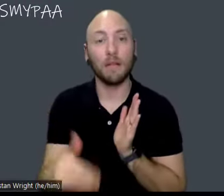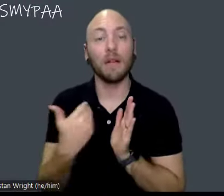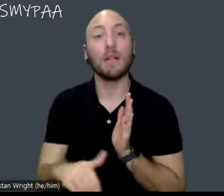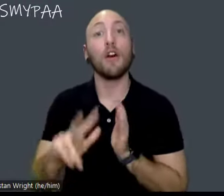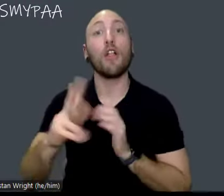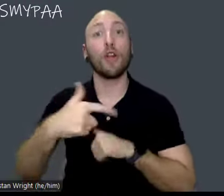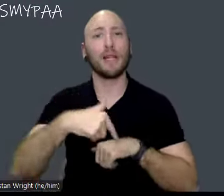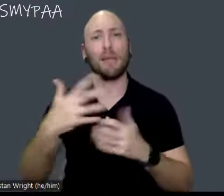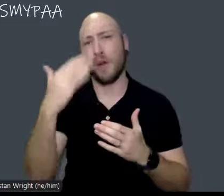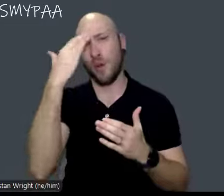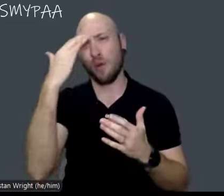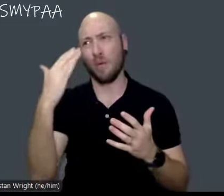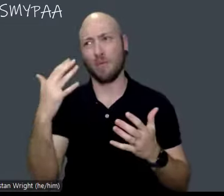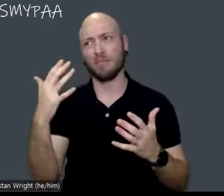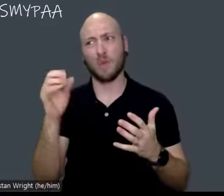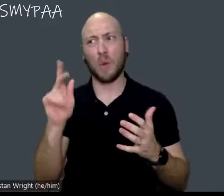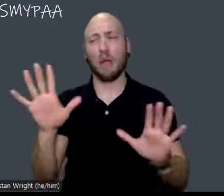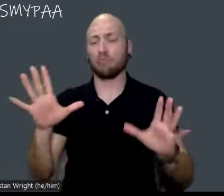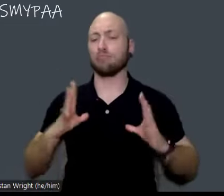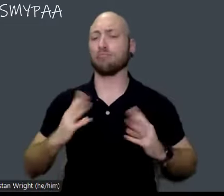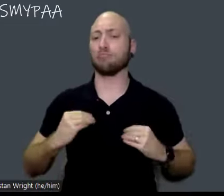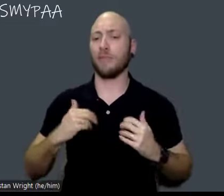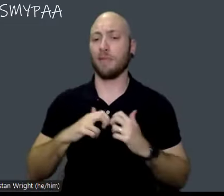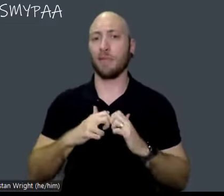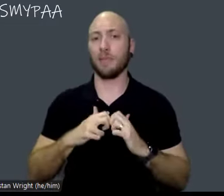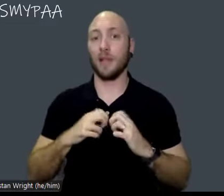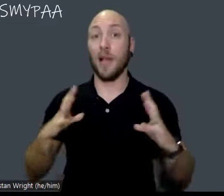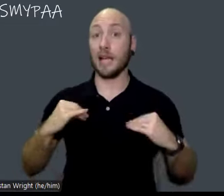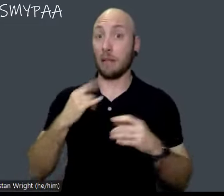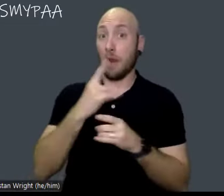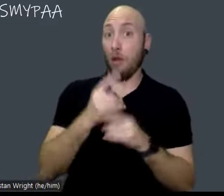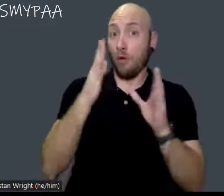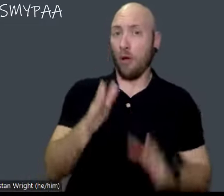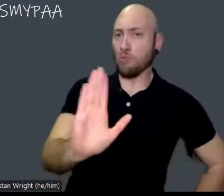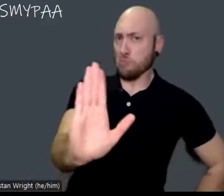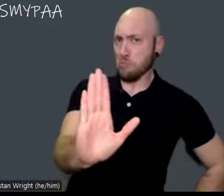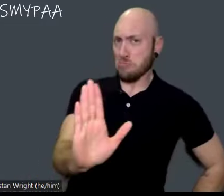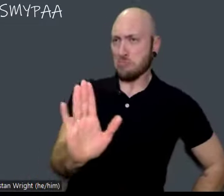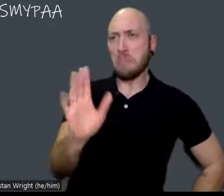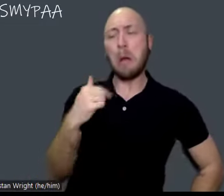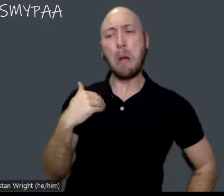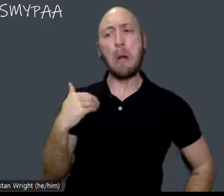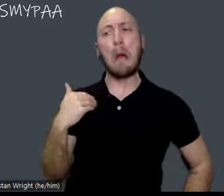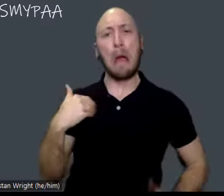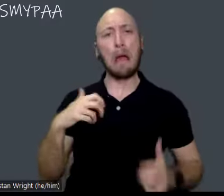I already knew that I had a problem. I didn't accept that I was an alcoholic, but I knew that I had a